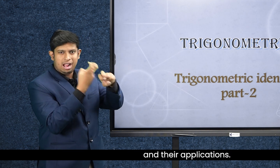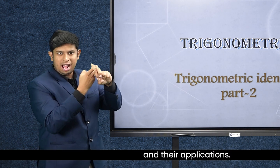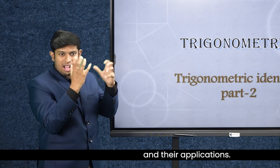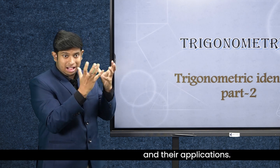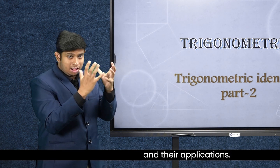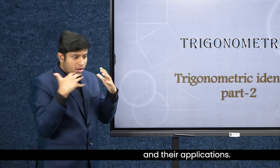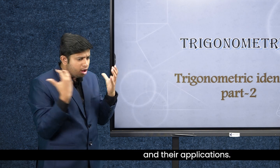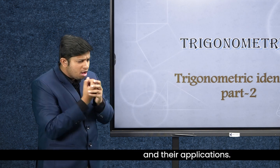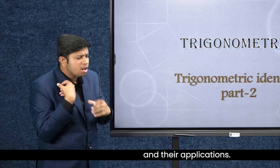their applications.